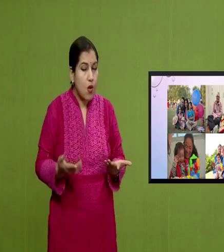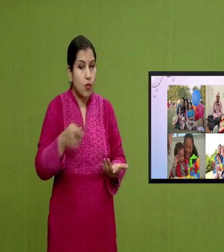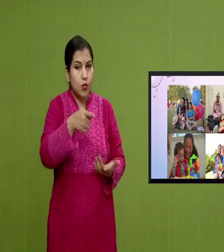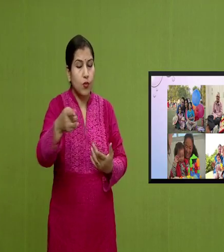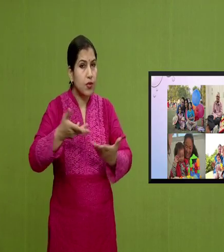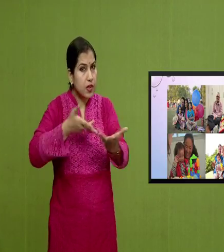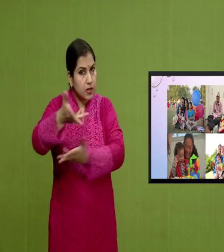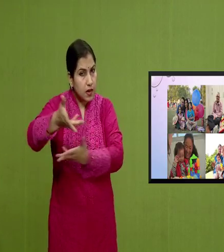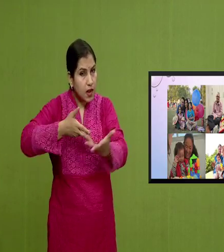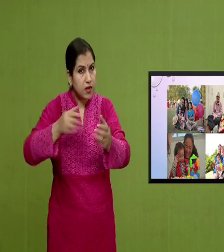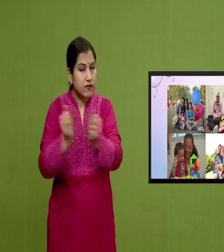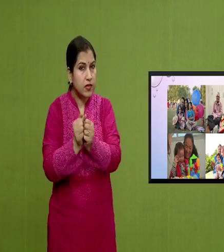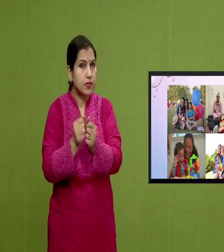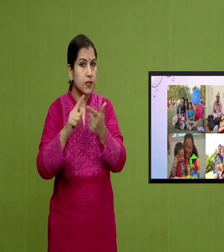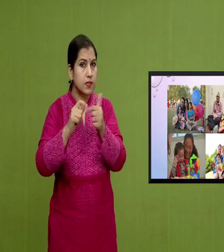interact with each other.